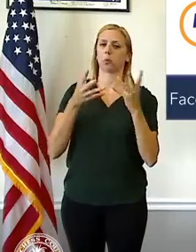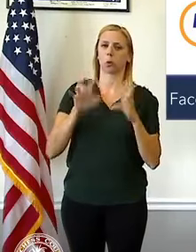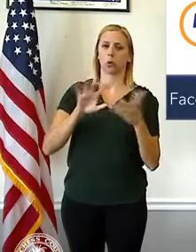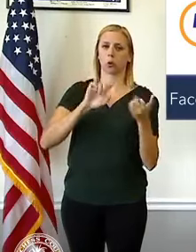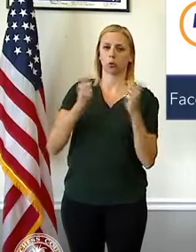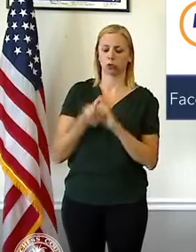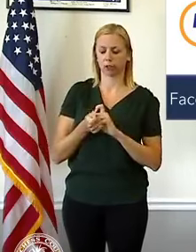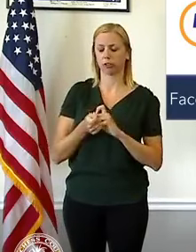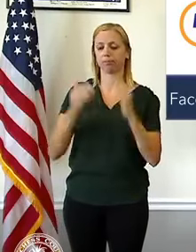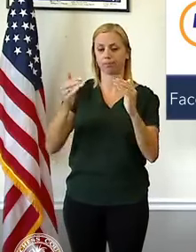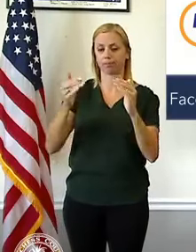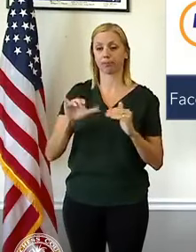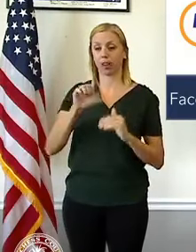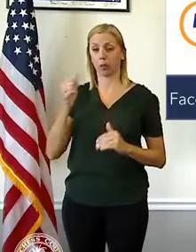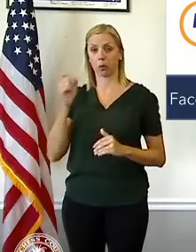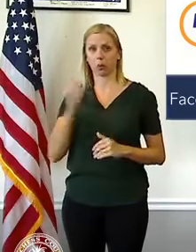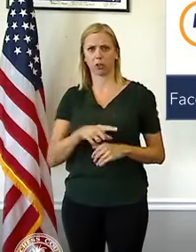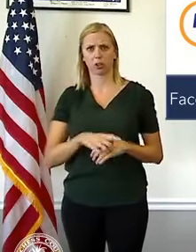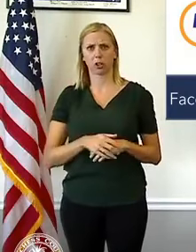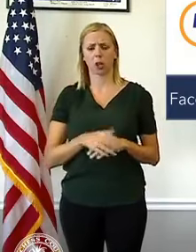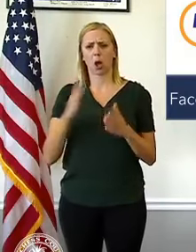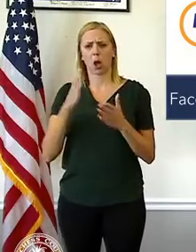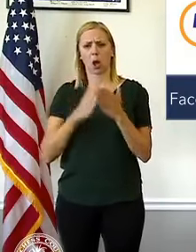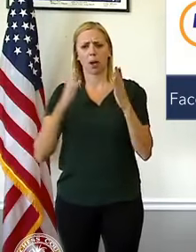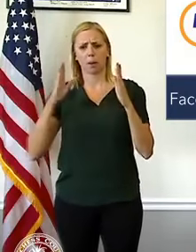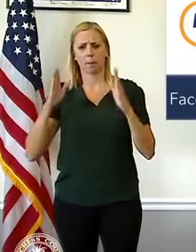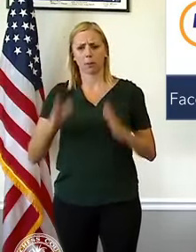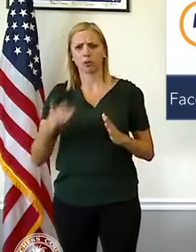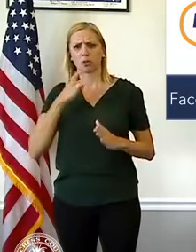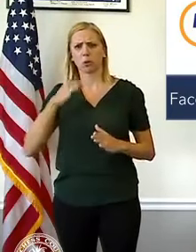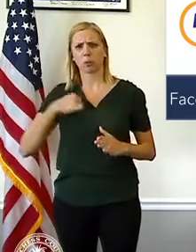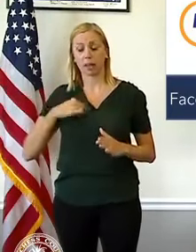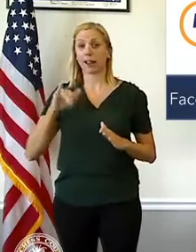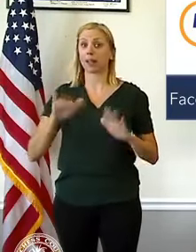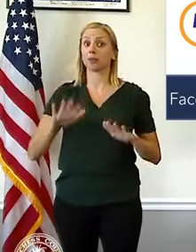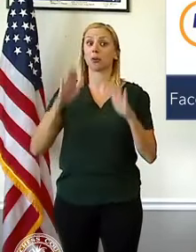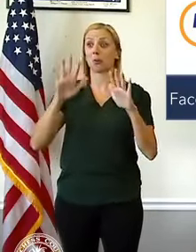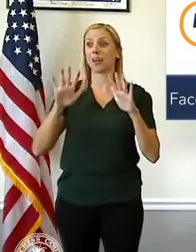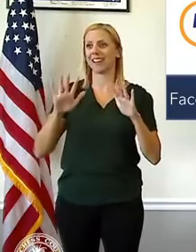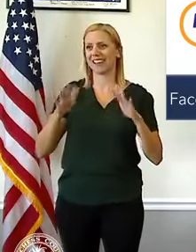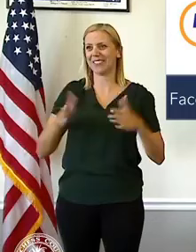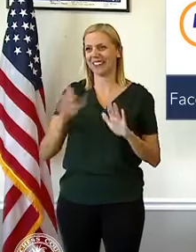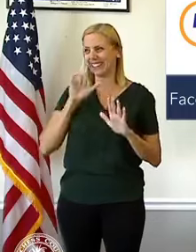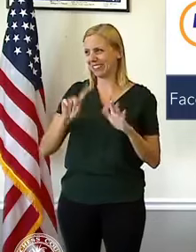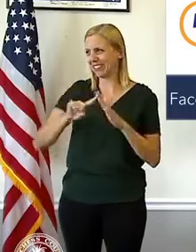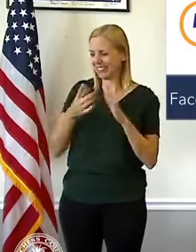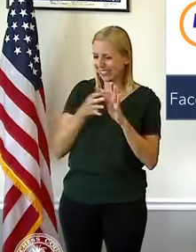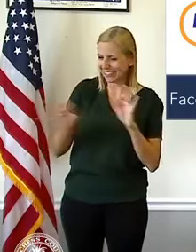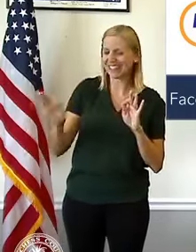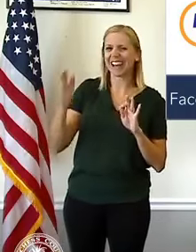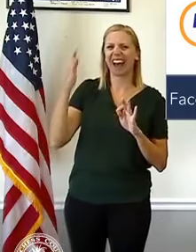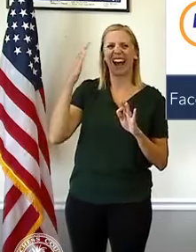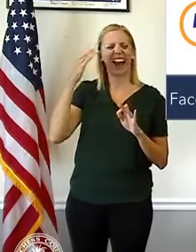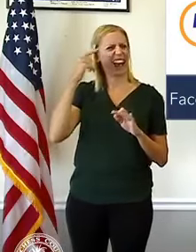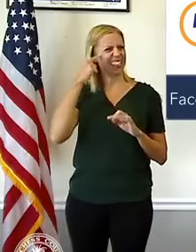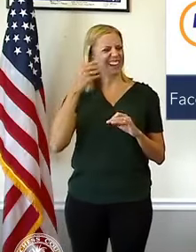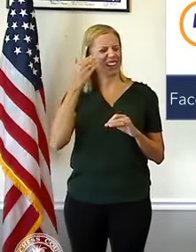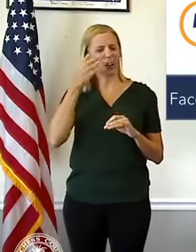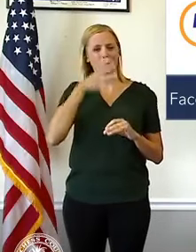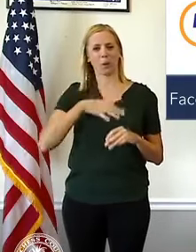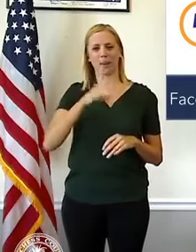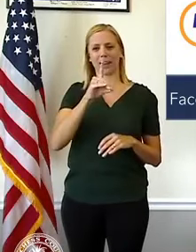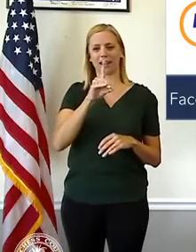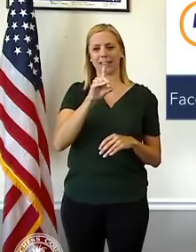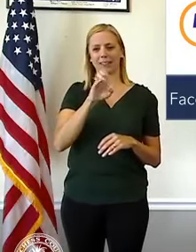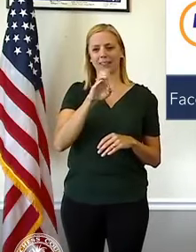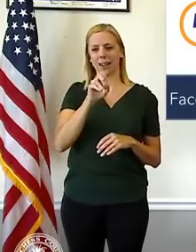in that either. Deborah, someone told me. That's usually a great way to start a sentence. I think I know who Deborah is, and I'm not ridiculing.